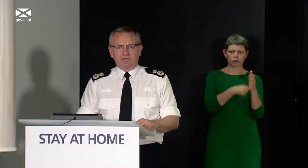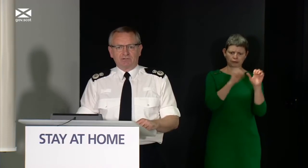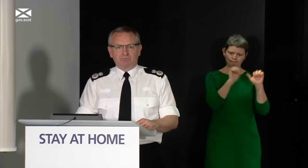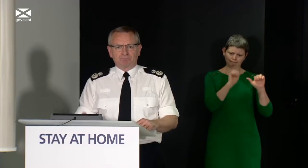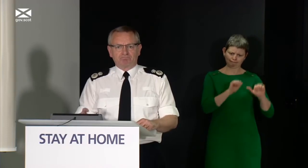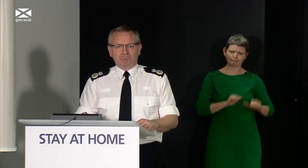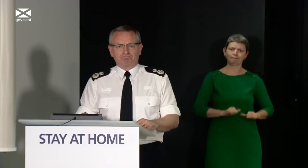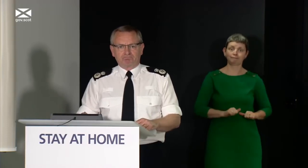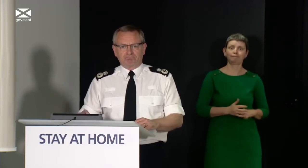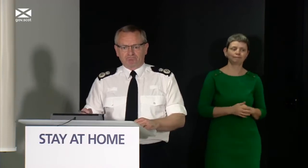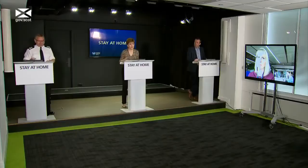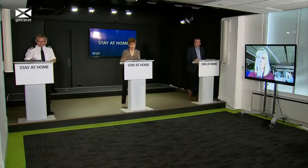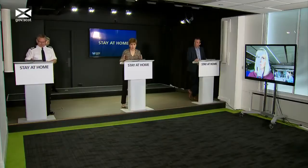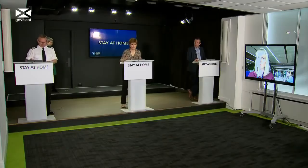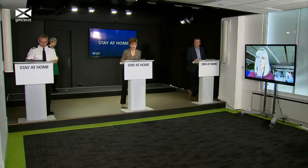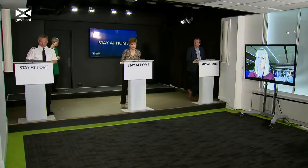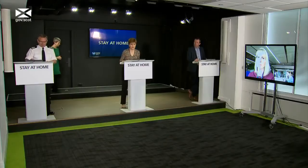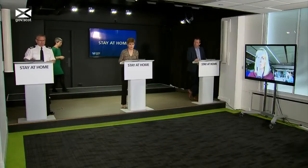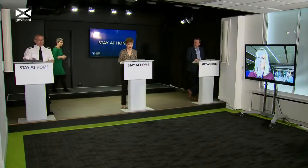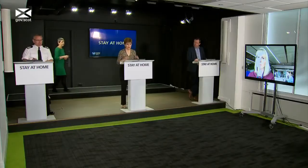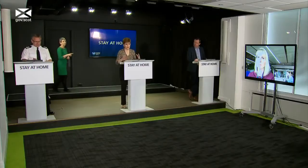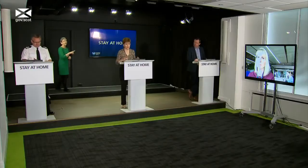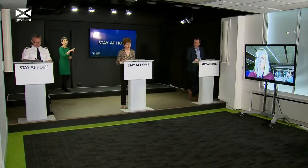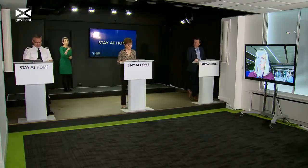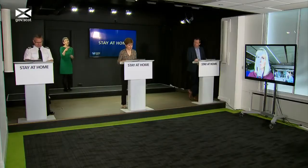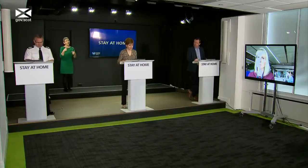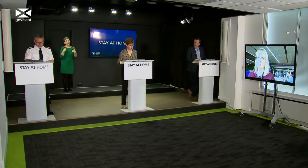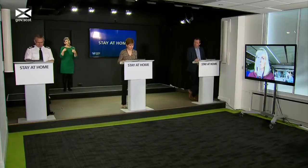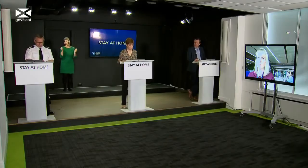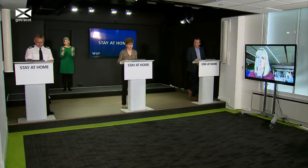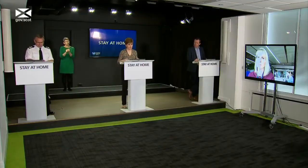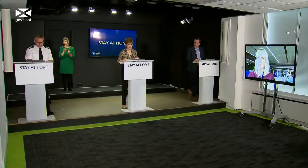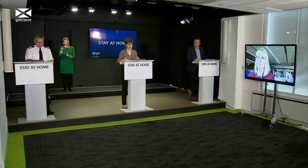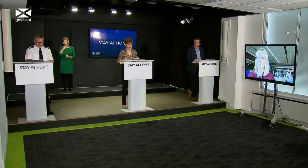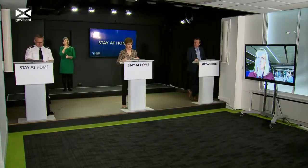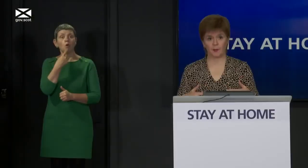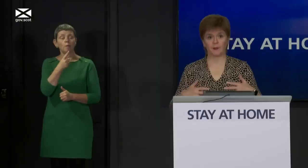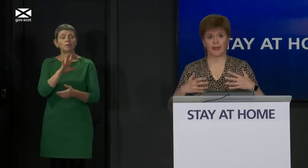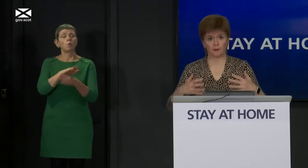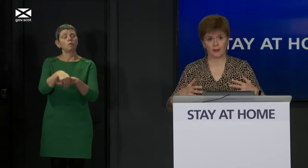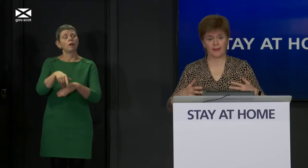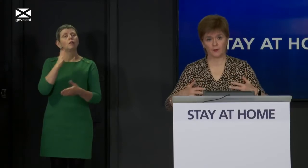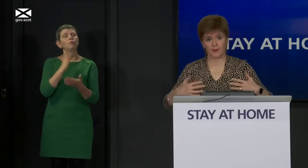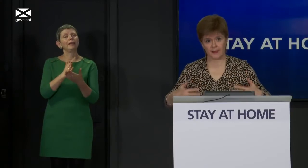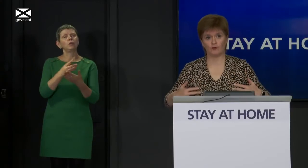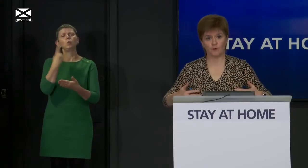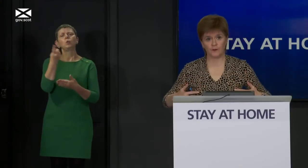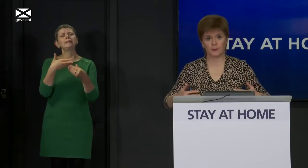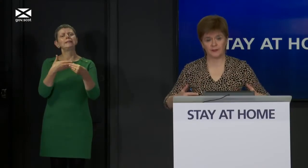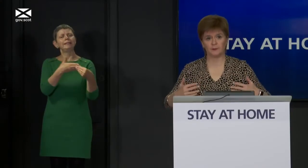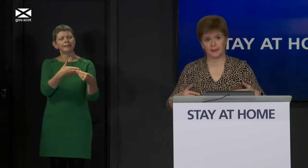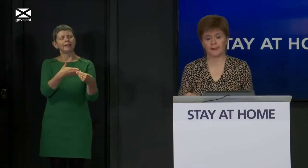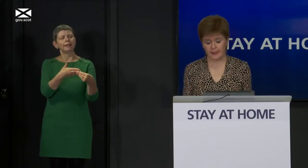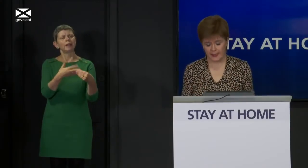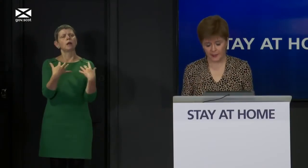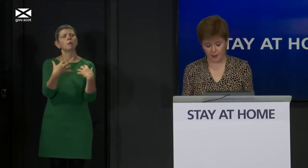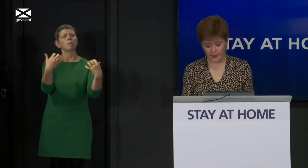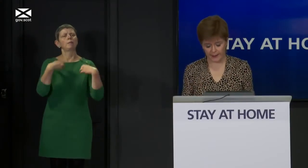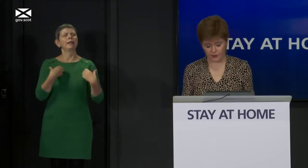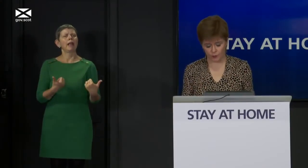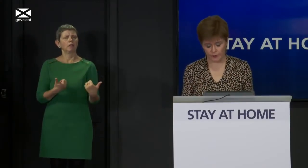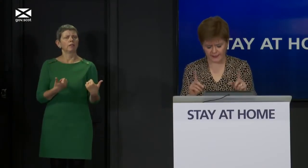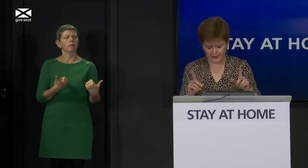First Minister outlined. And I agree wholeheartedly with the Chief Constable's comments there about this being public health led, with any role for the police being